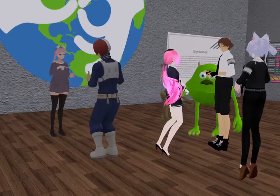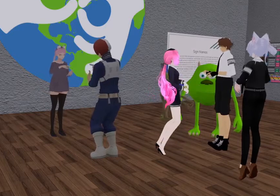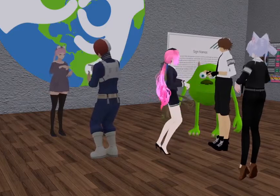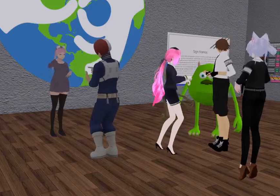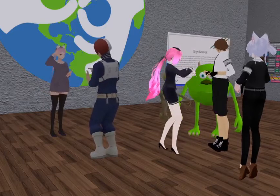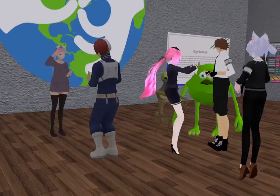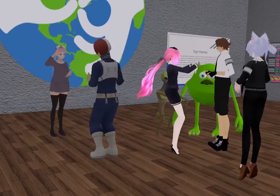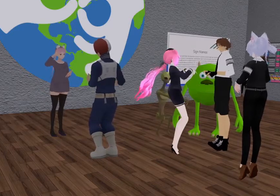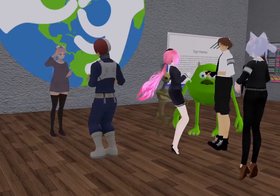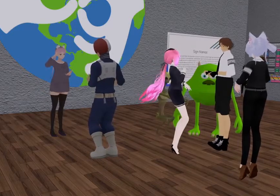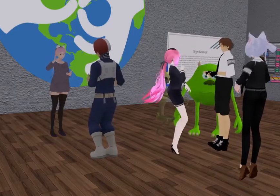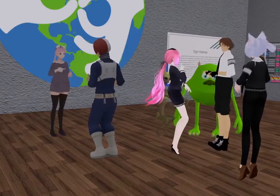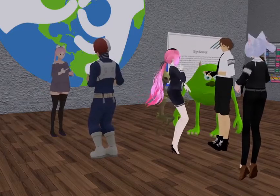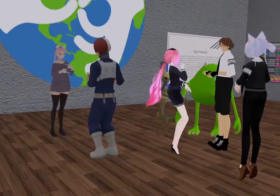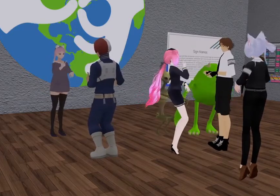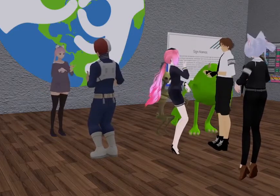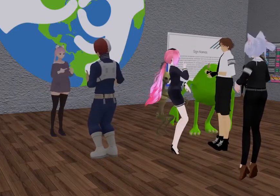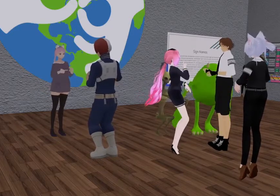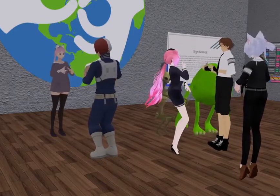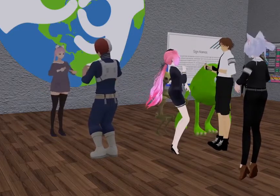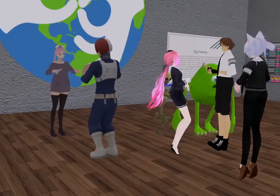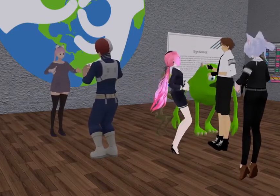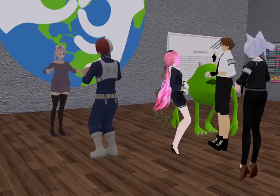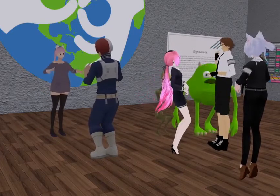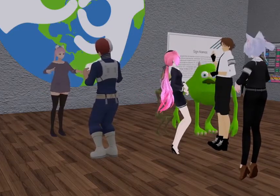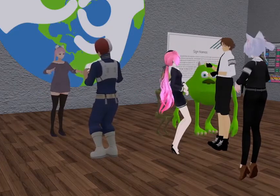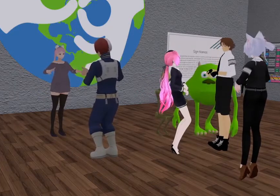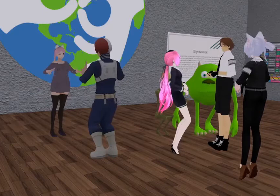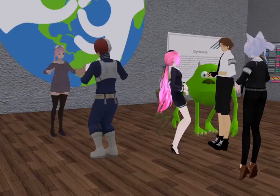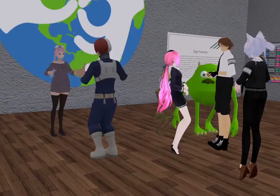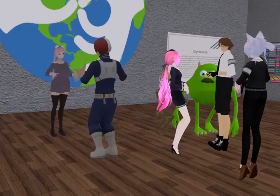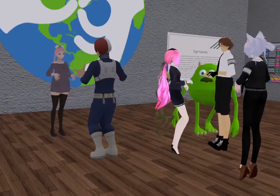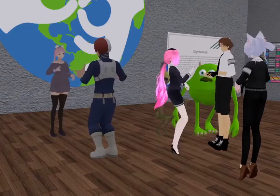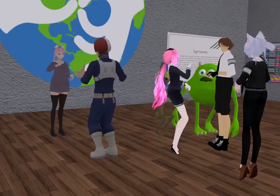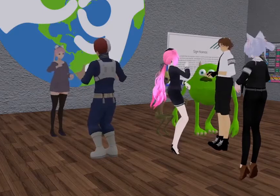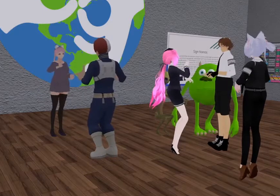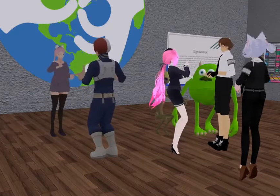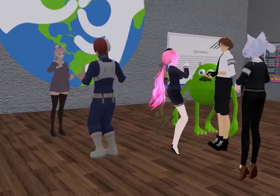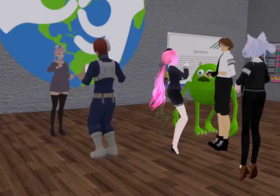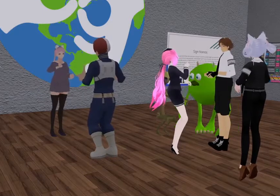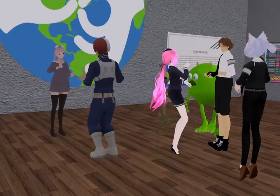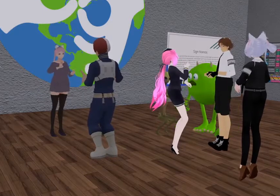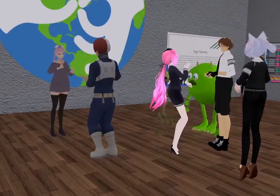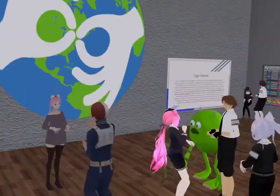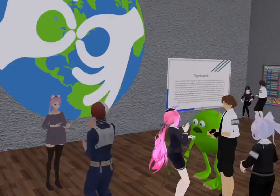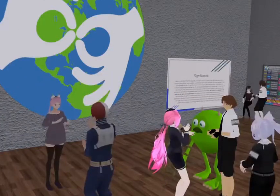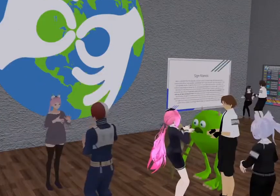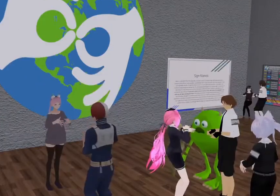Yeah, because I'm Oh my goodness, hot dog, hold on, hot dog computer user can be our food. So I'm trying to. Well, actually, Yeah. He could if be you our wanna supporting take